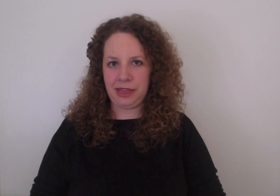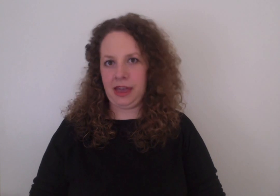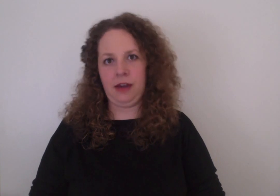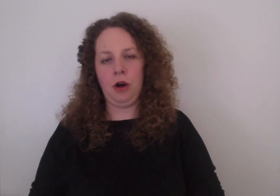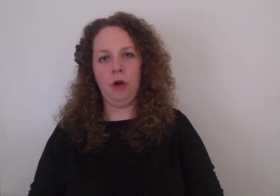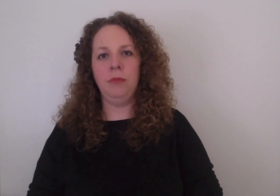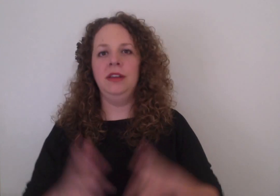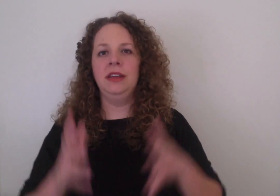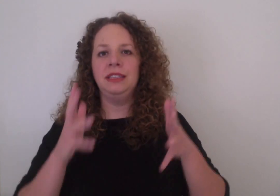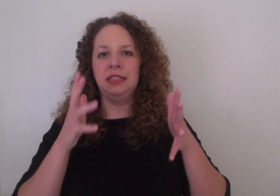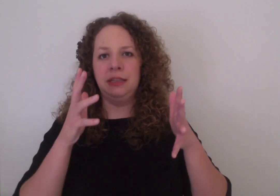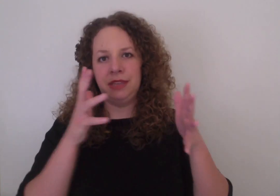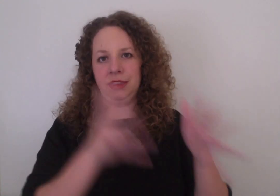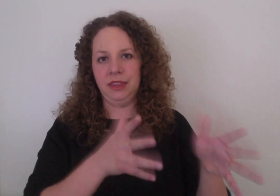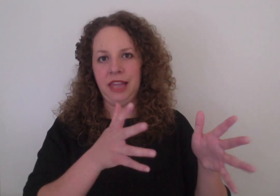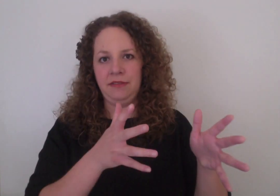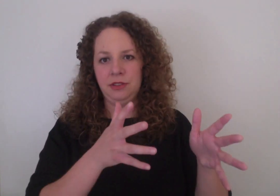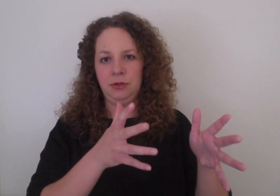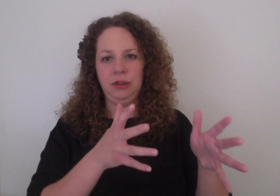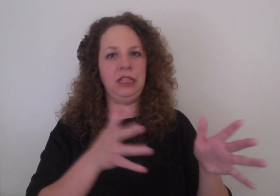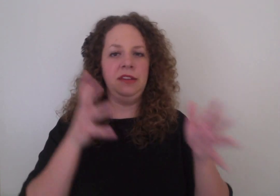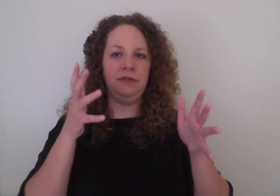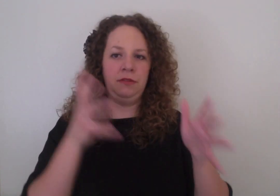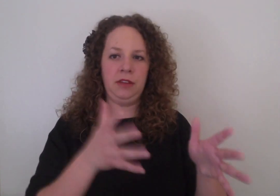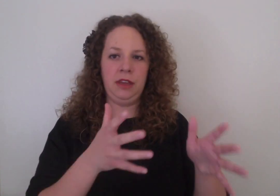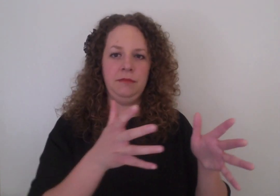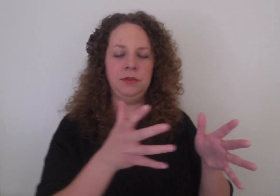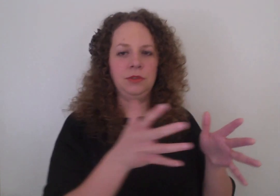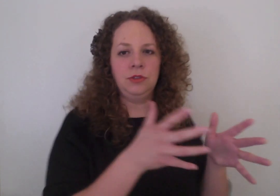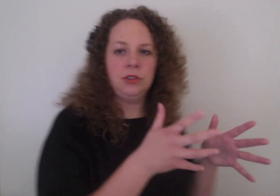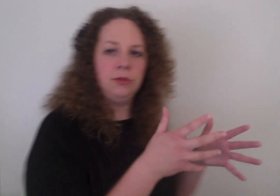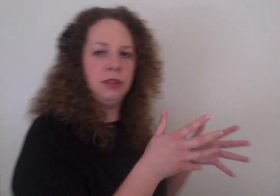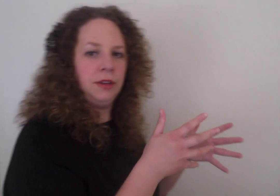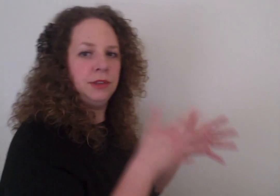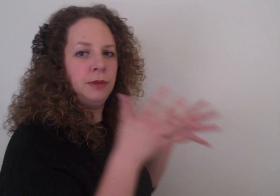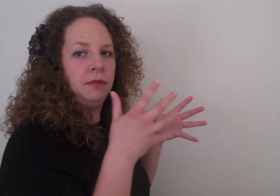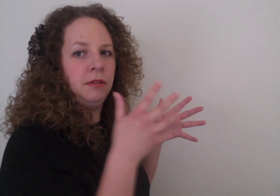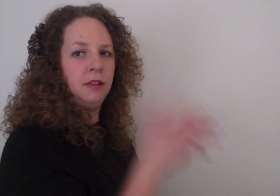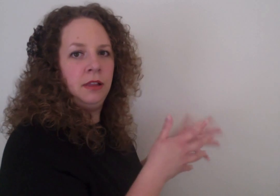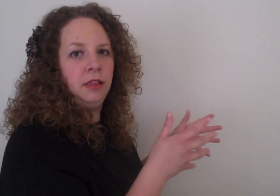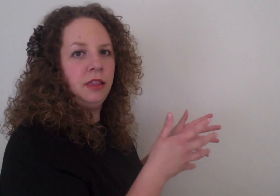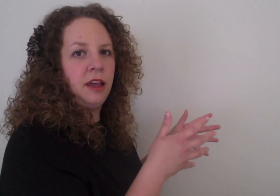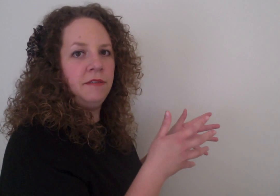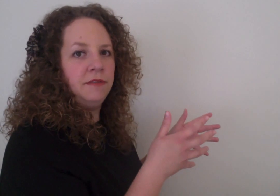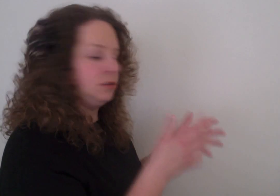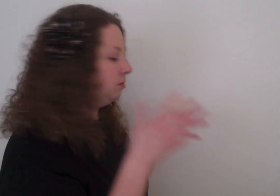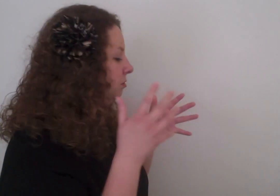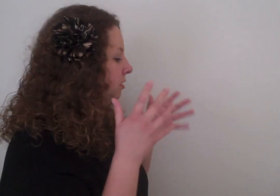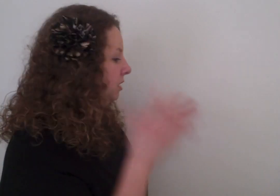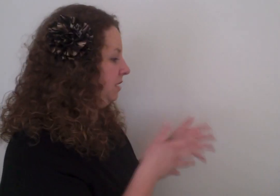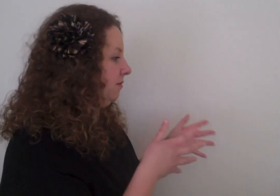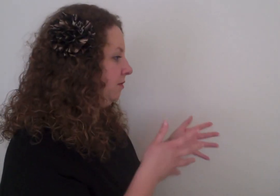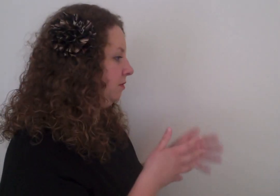at home. It's the same sign, left or leave. Okay, so it's just going down this way. Left or leave.